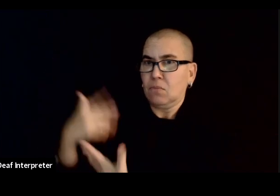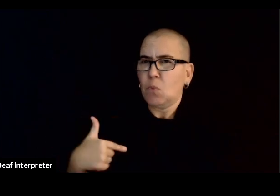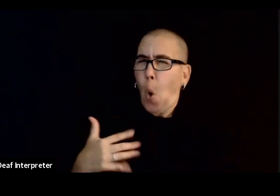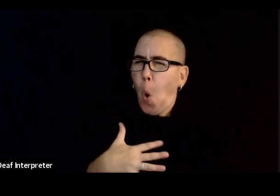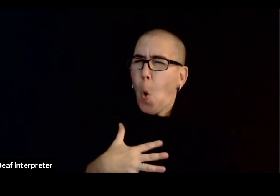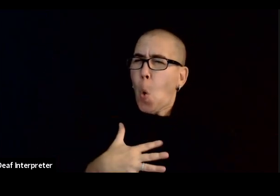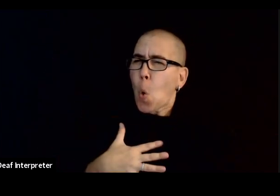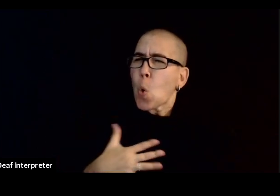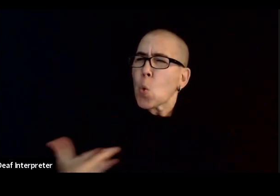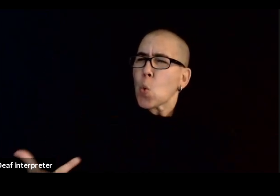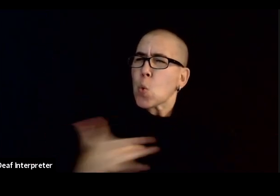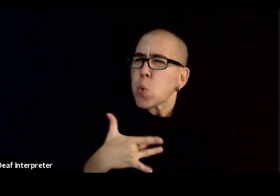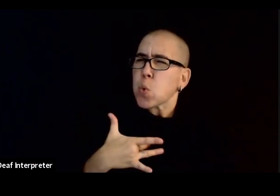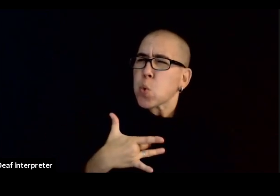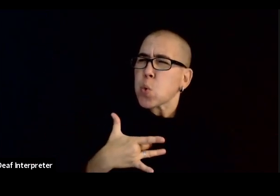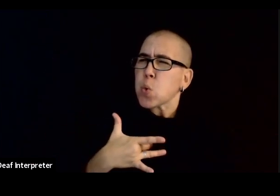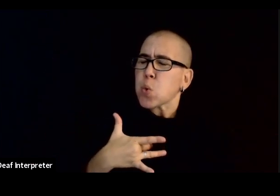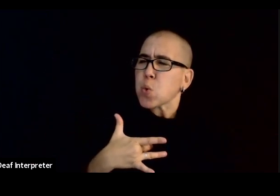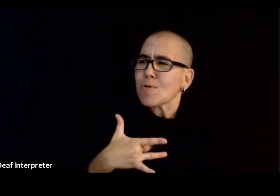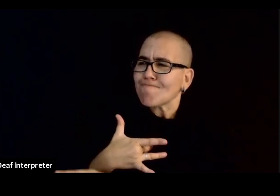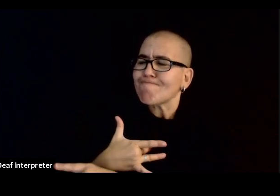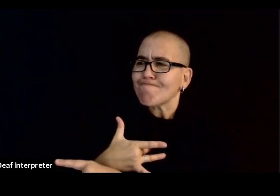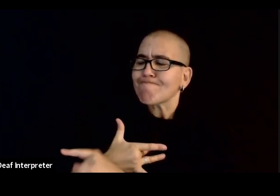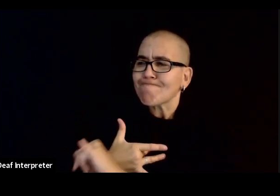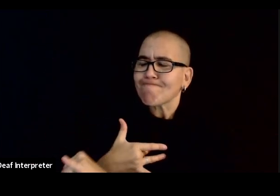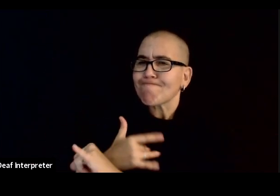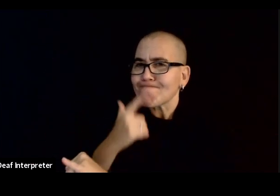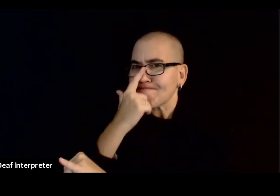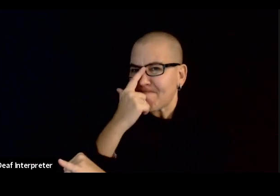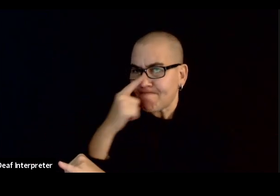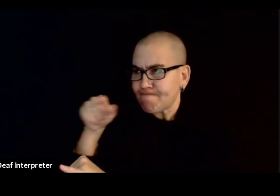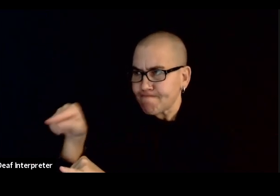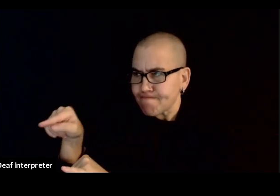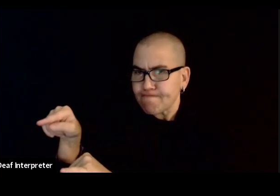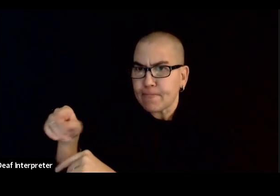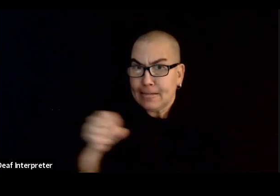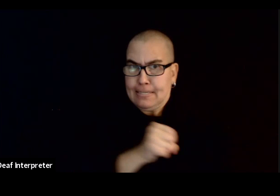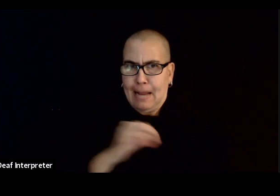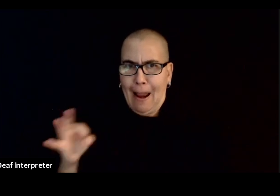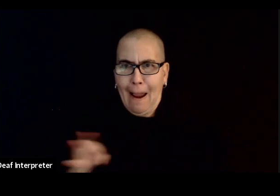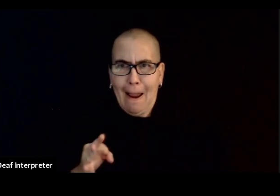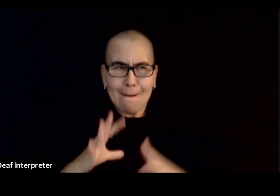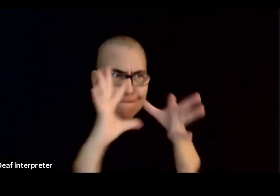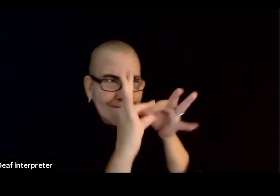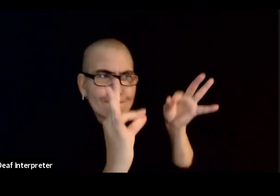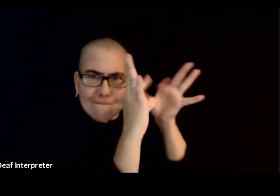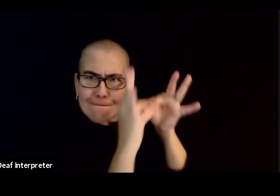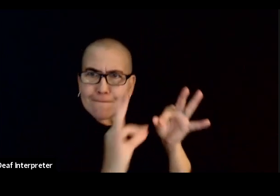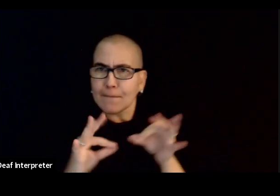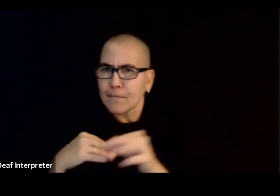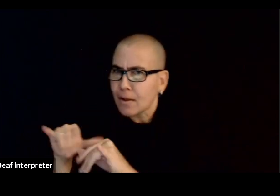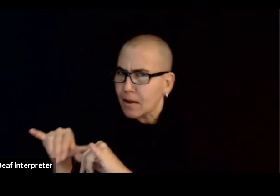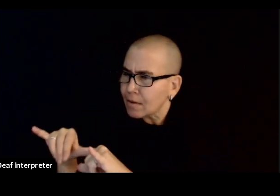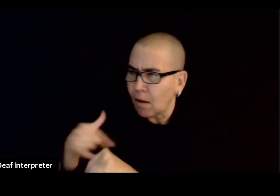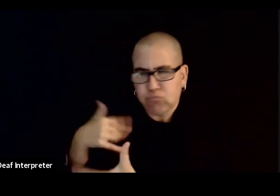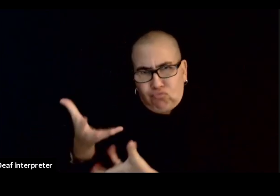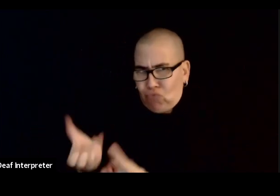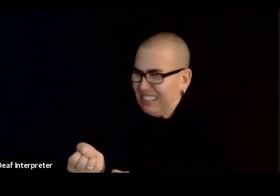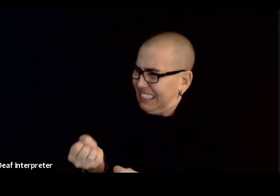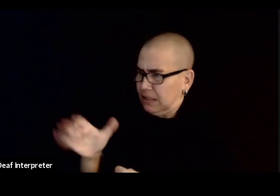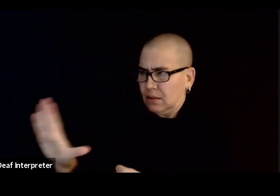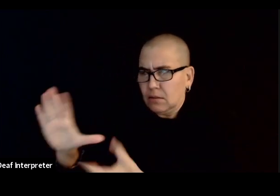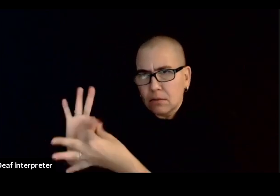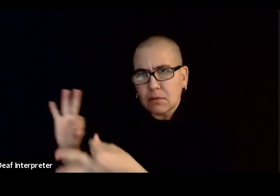doubt the details of their report. But this and reports of other incidents were serious